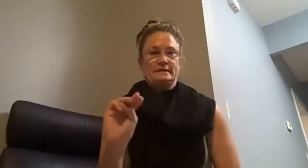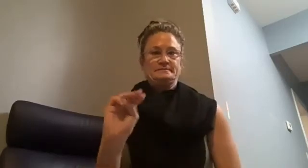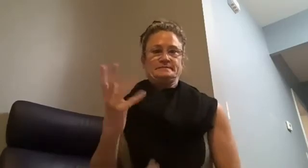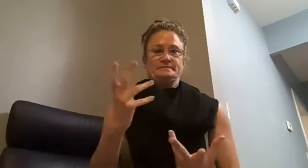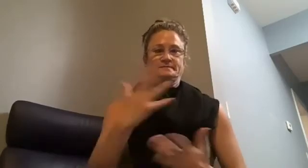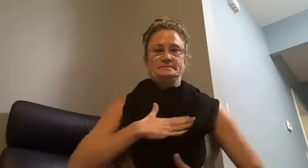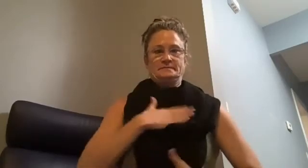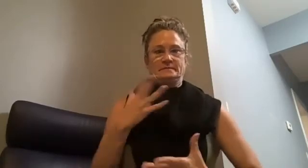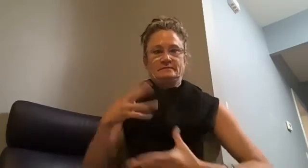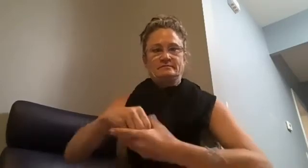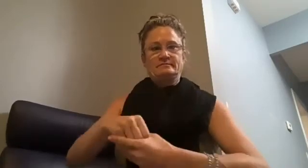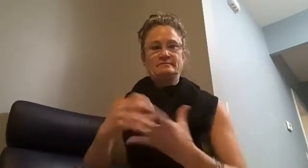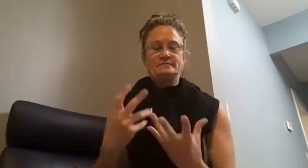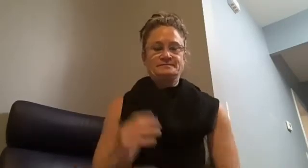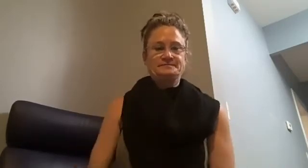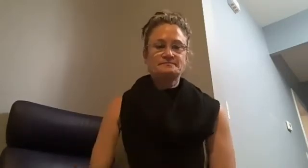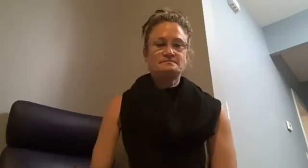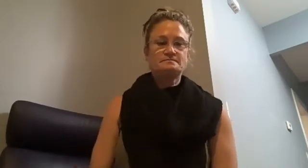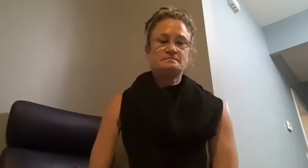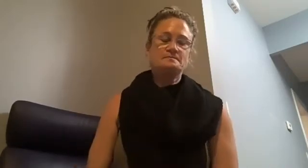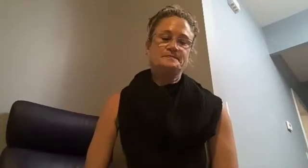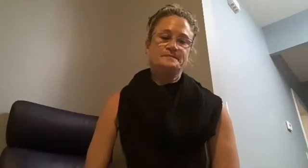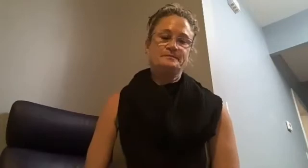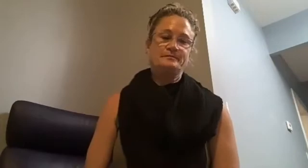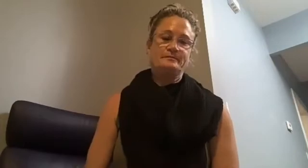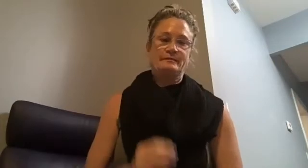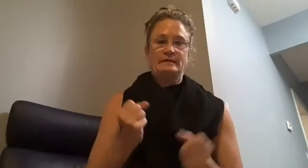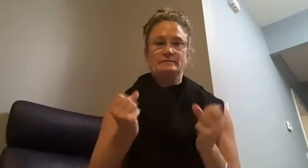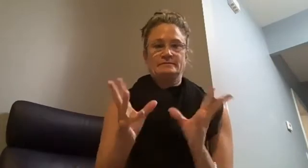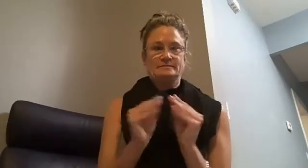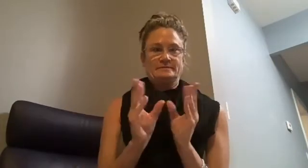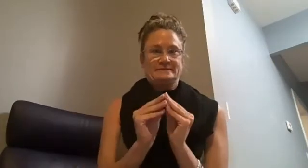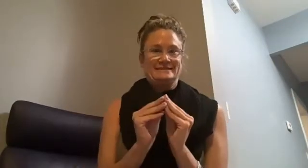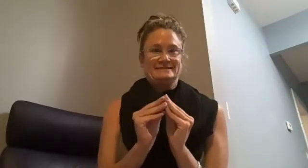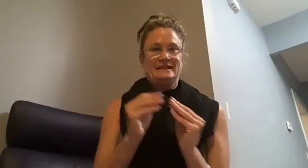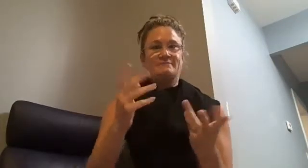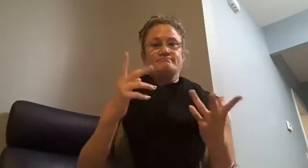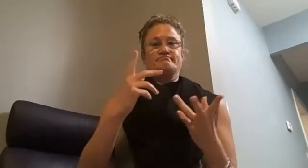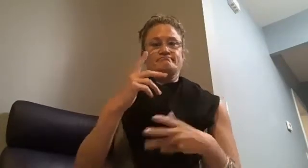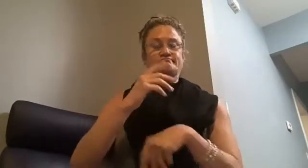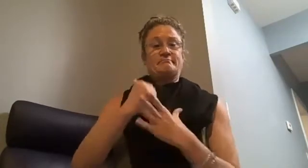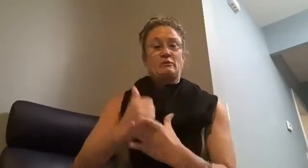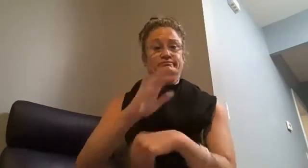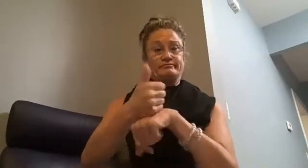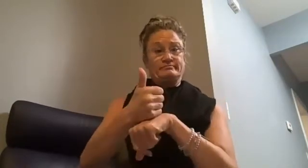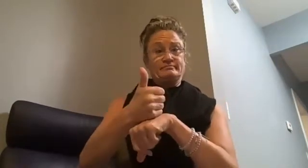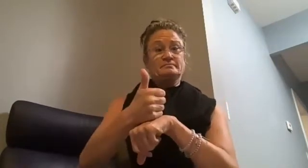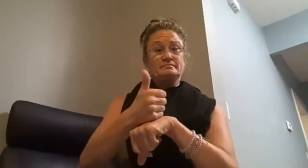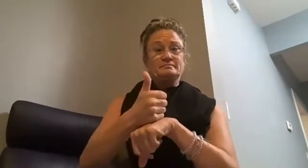it. It's one of the many meetings in Toronto that I helped start. It's sort of one of my hobbies, is that I like starting meetings,